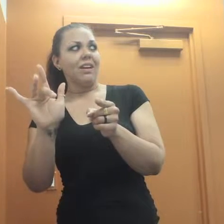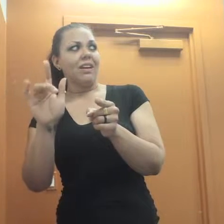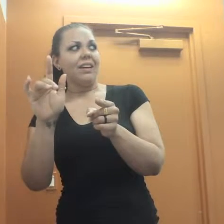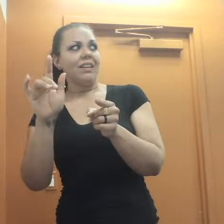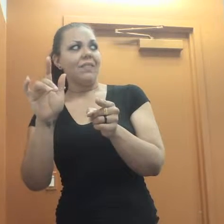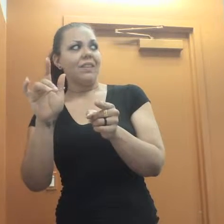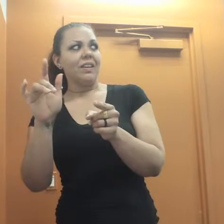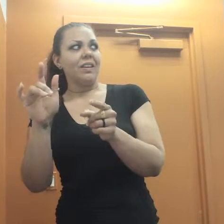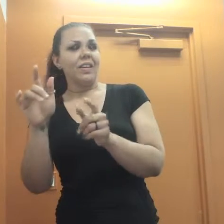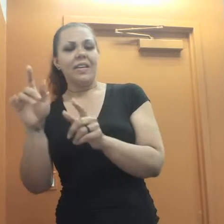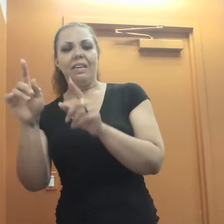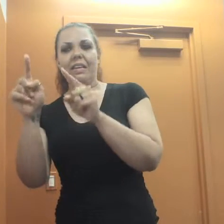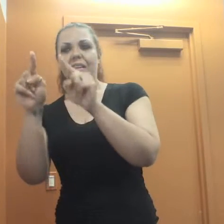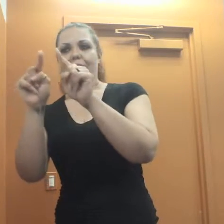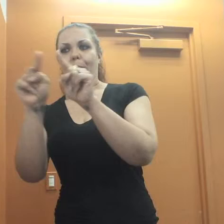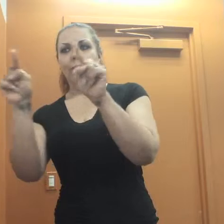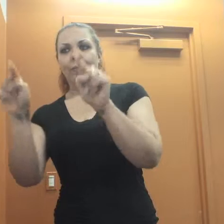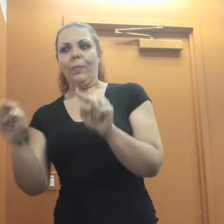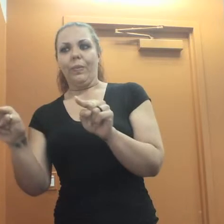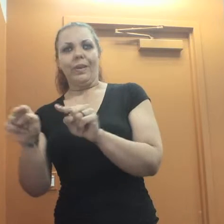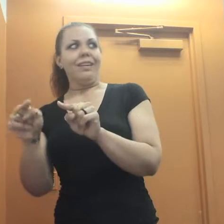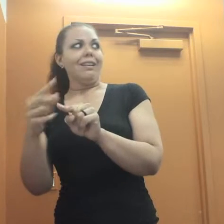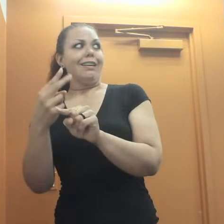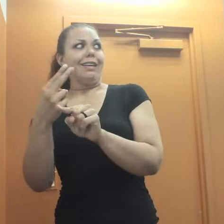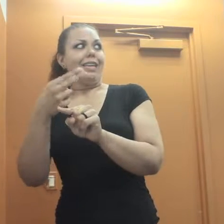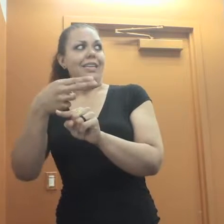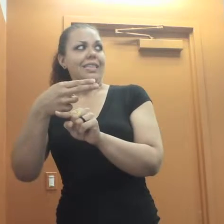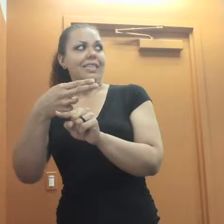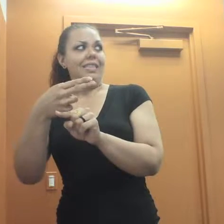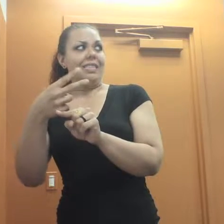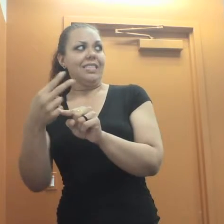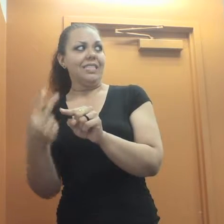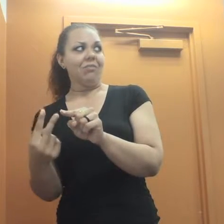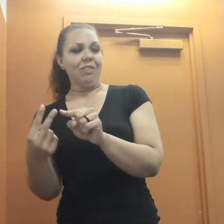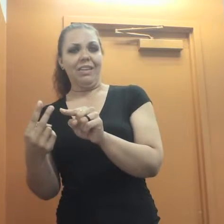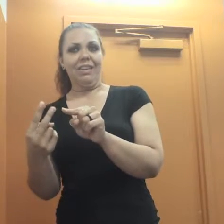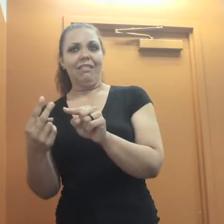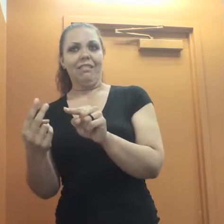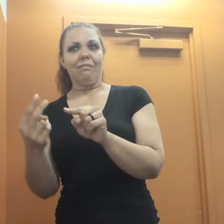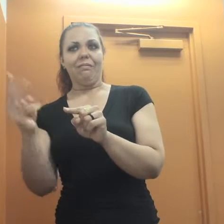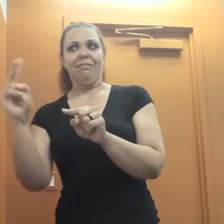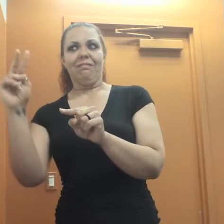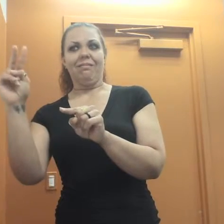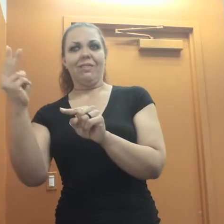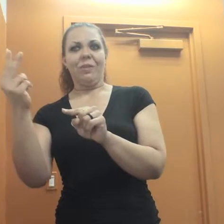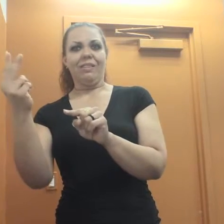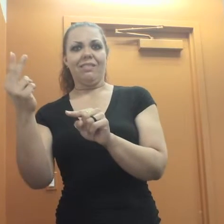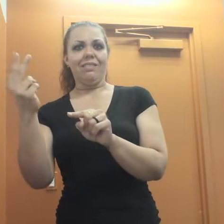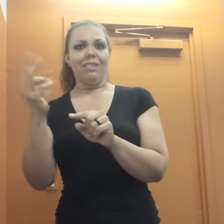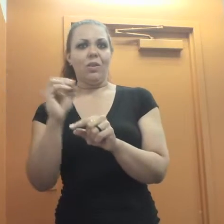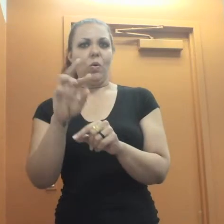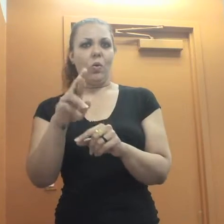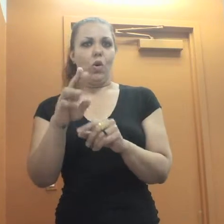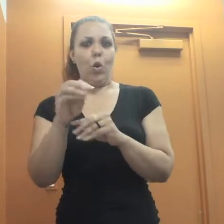dividing both sides by 10.5 and 1.25, or rearranging the expression however you think of it, we